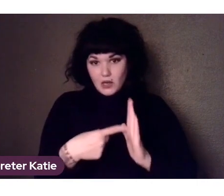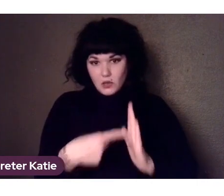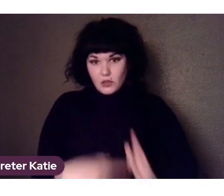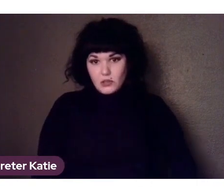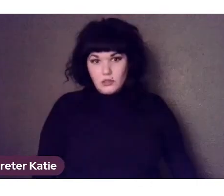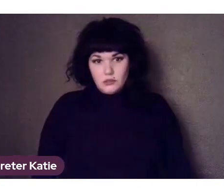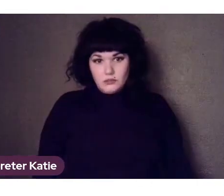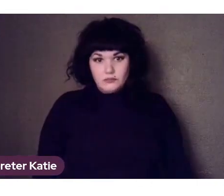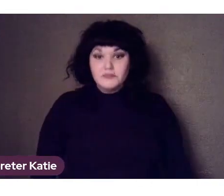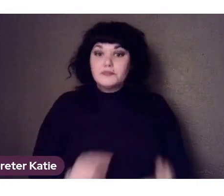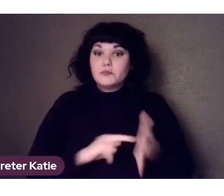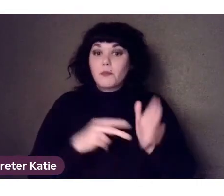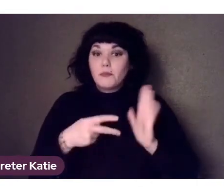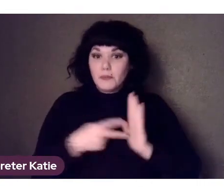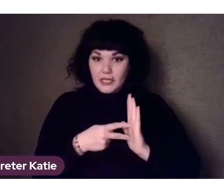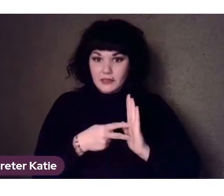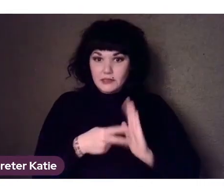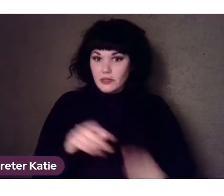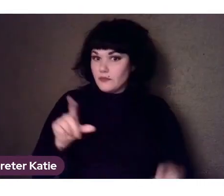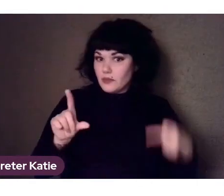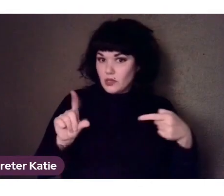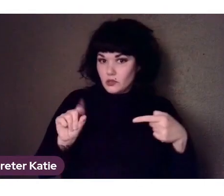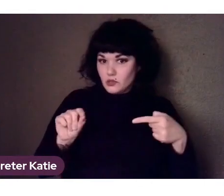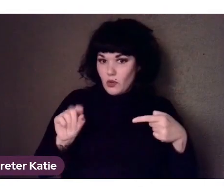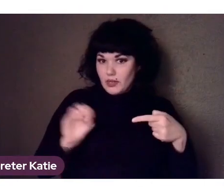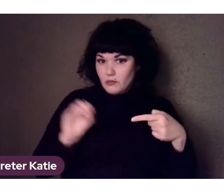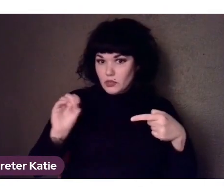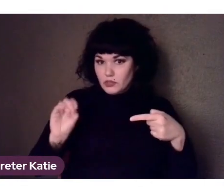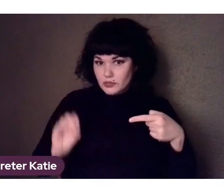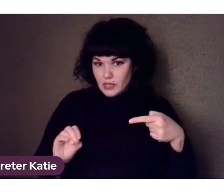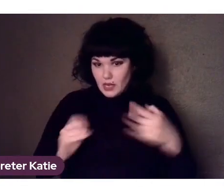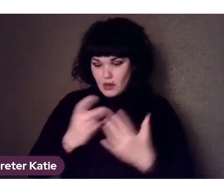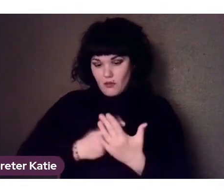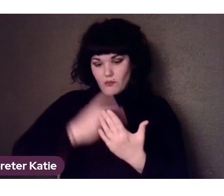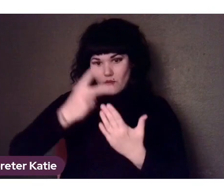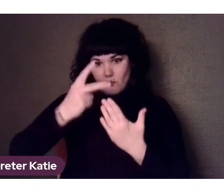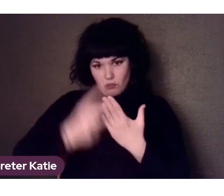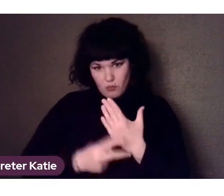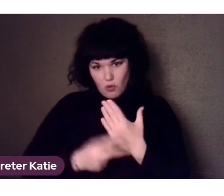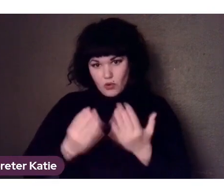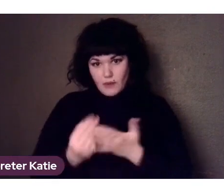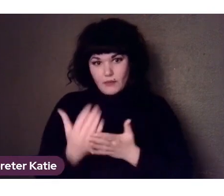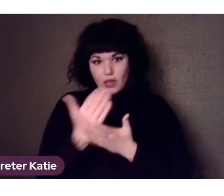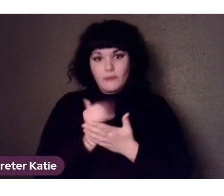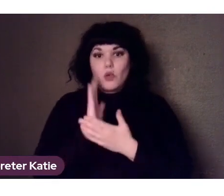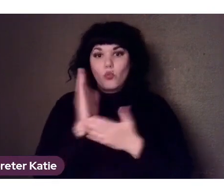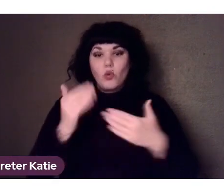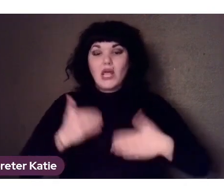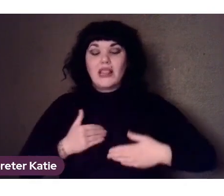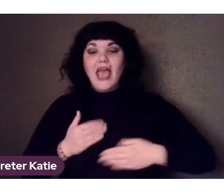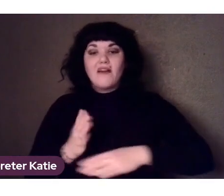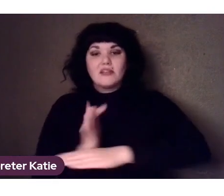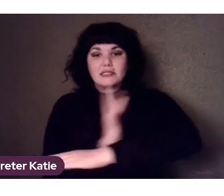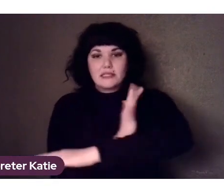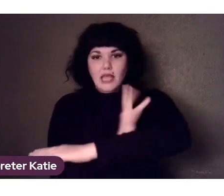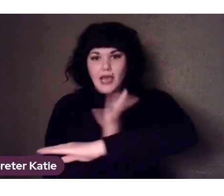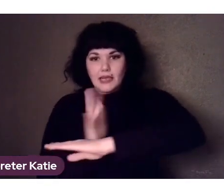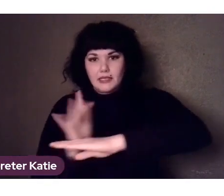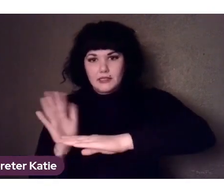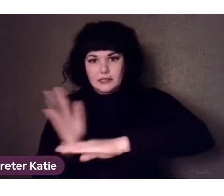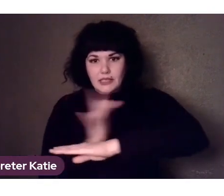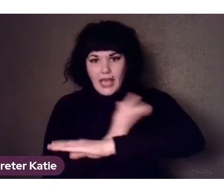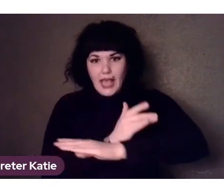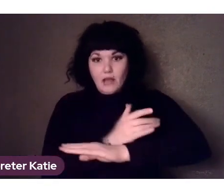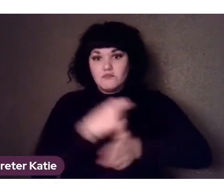This means that 20% of program income will include a sliding scale for services. We're hiring a